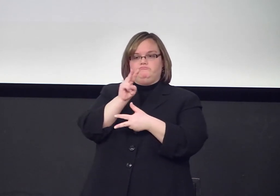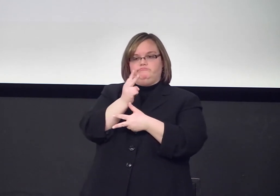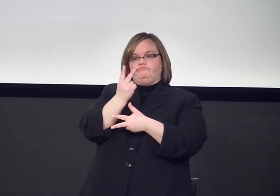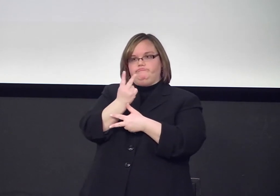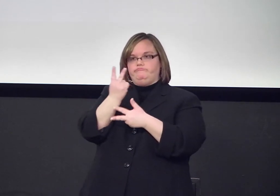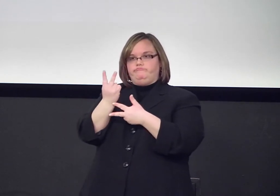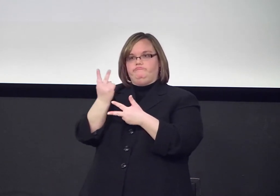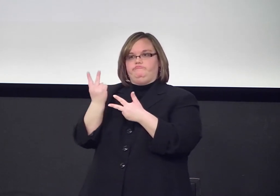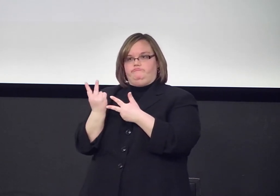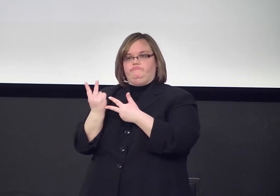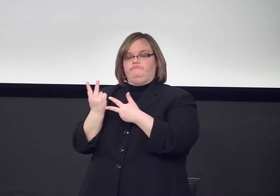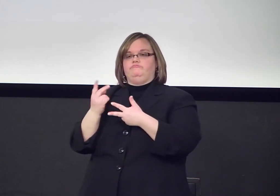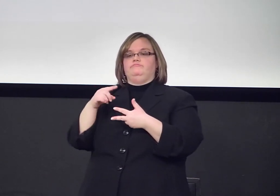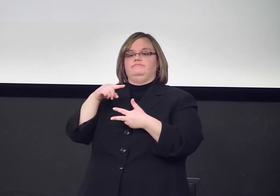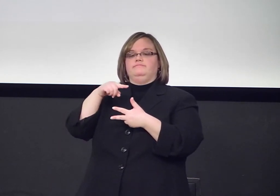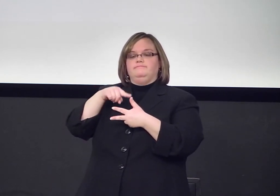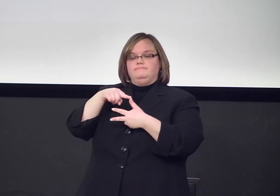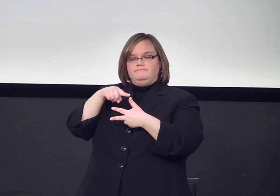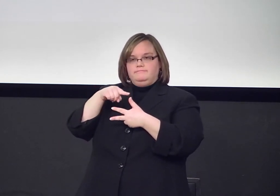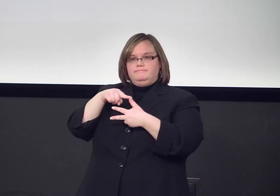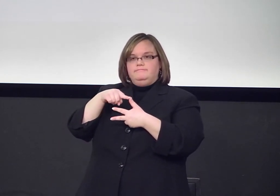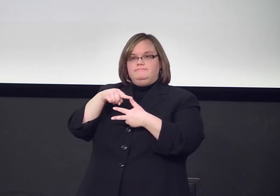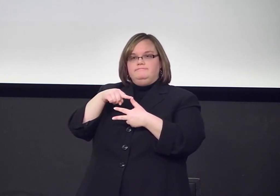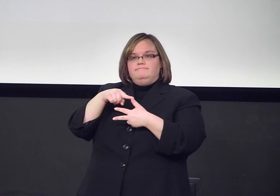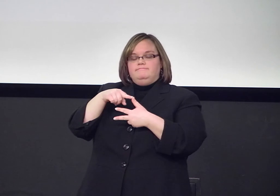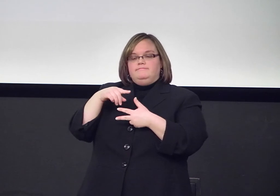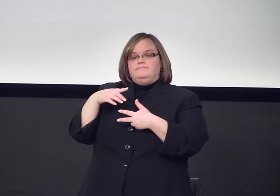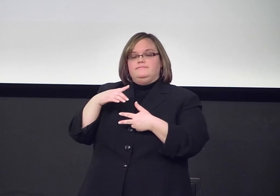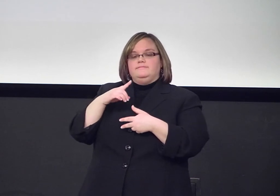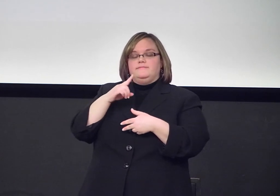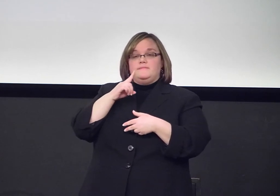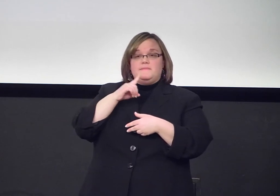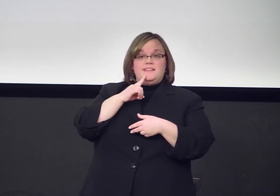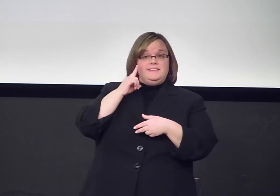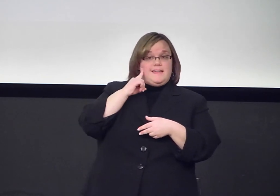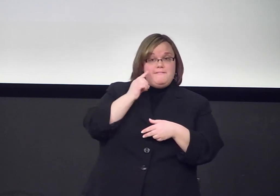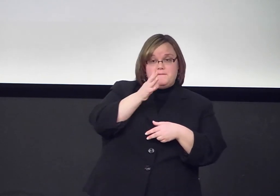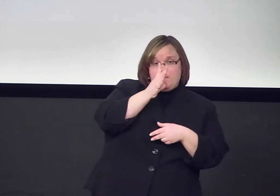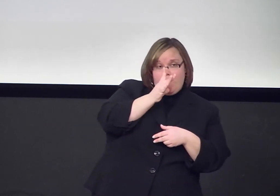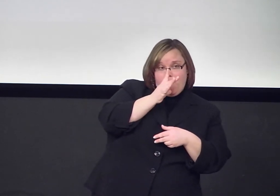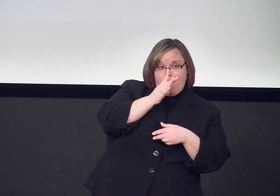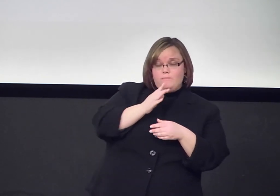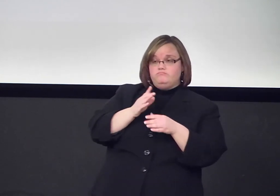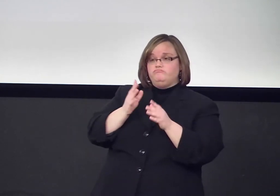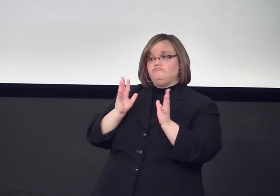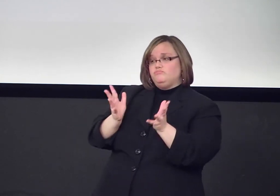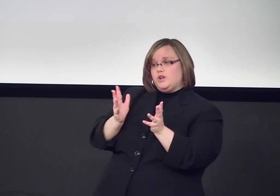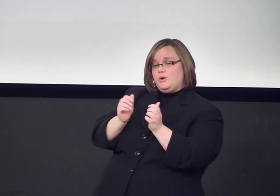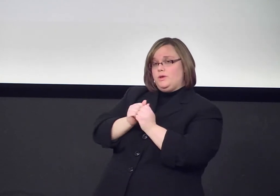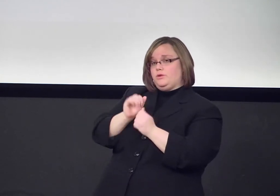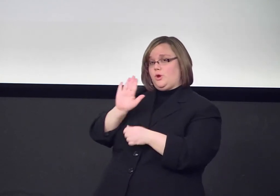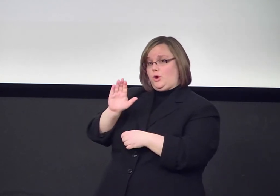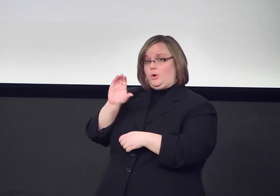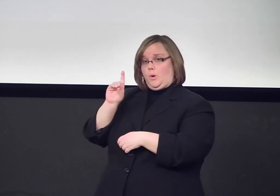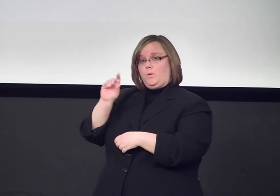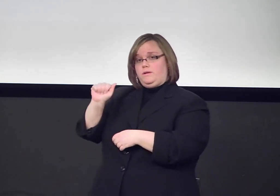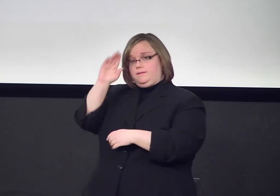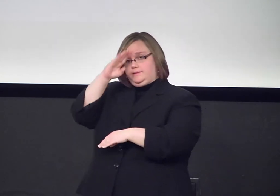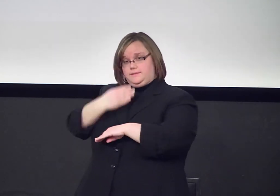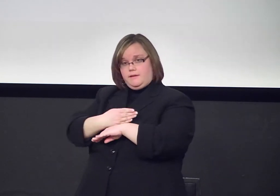Recruited 3 caller dyads. The first was a deaf mother talking with her